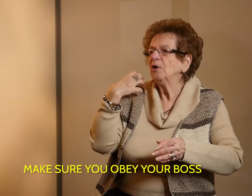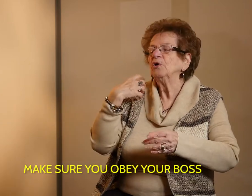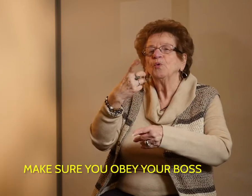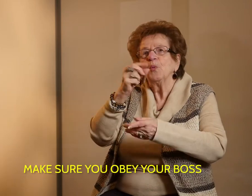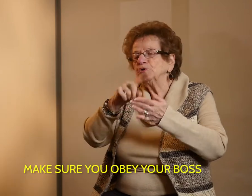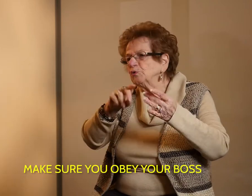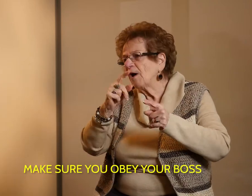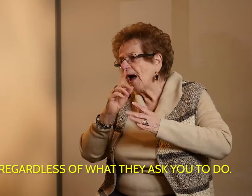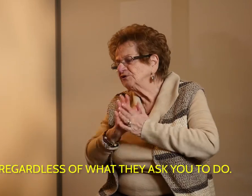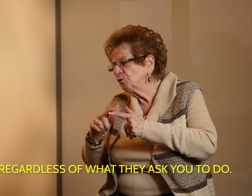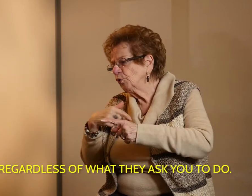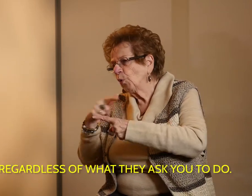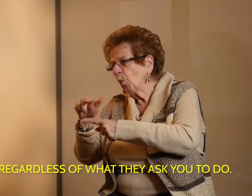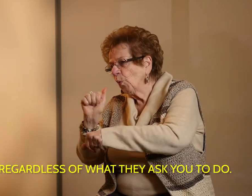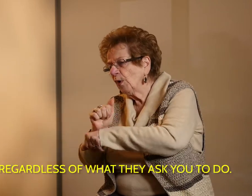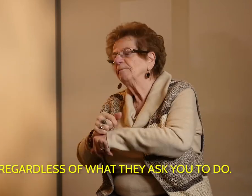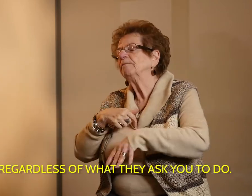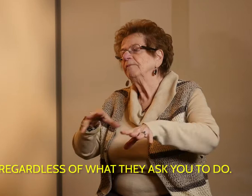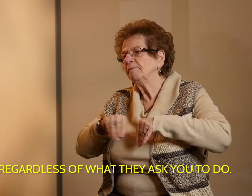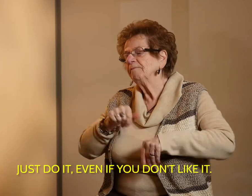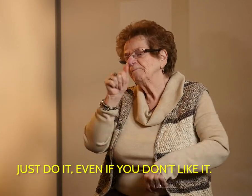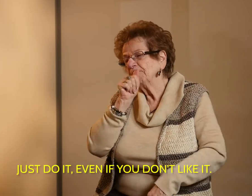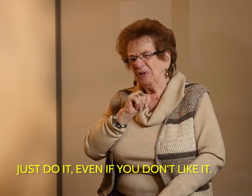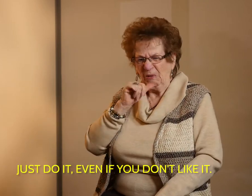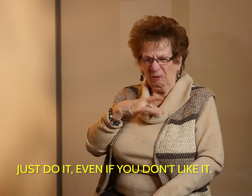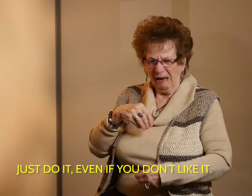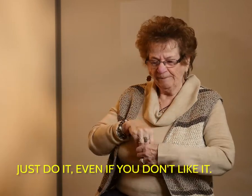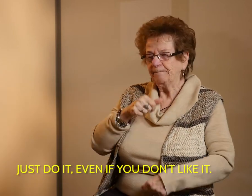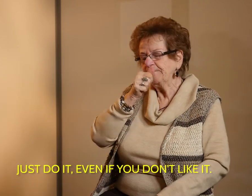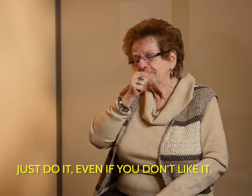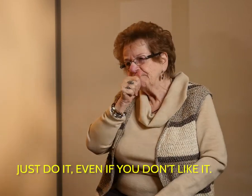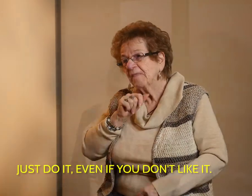obey your boss regardless of what they ask you to do. Just do it, even if you don't like it.